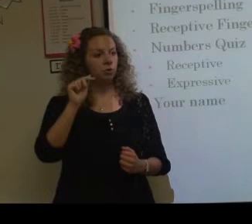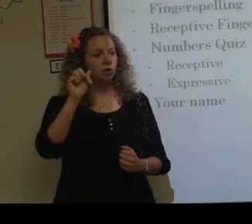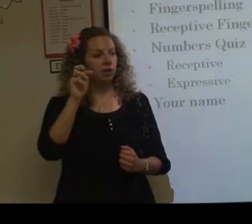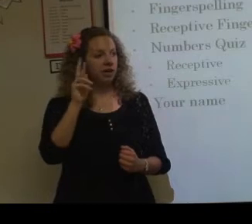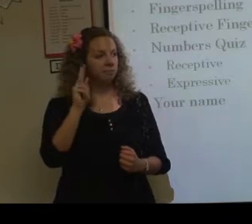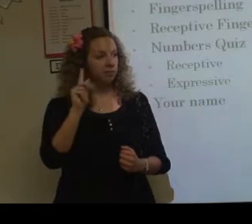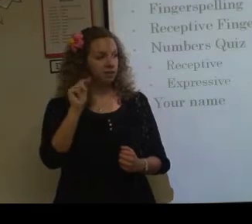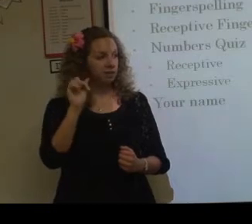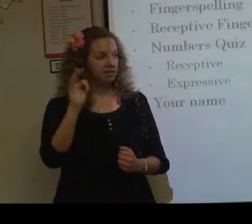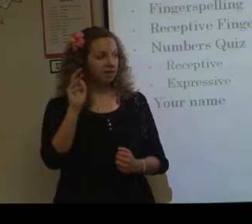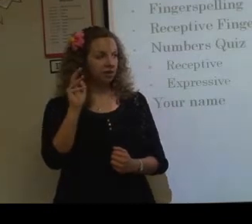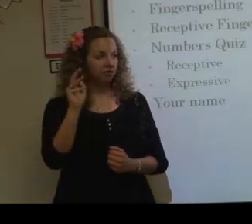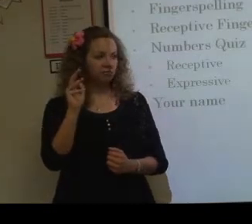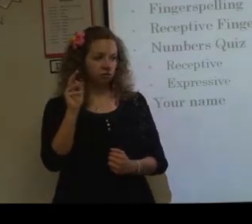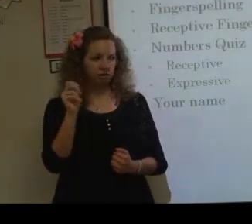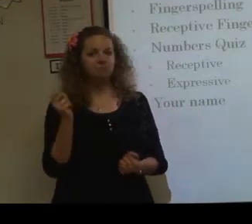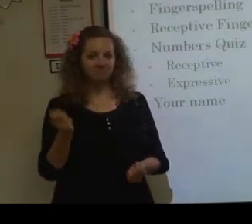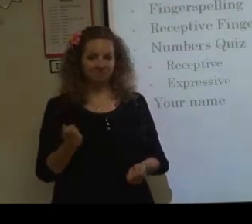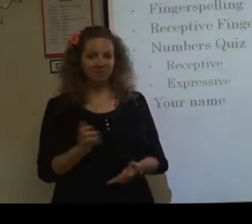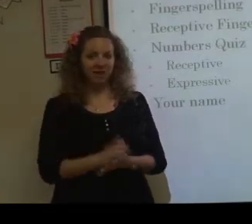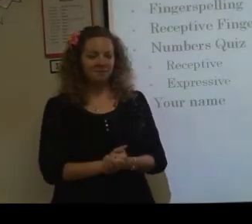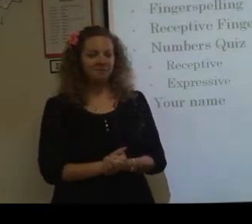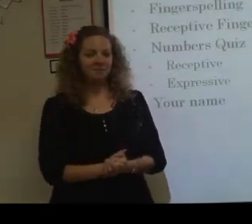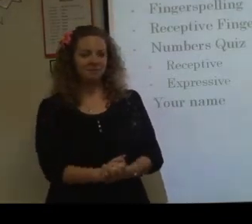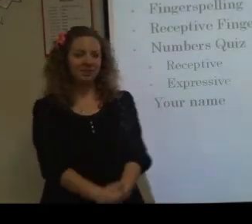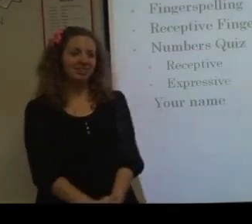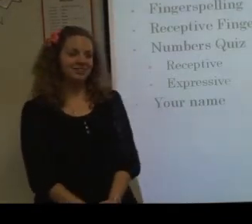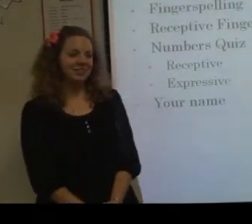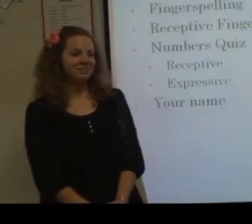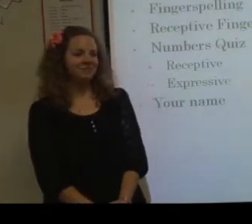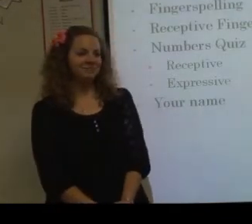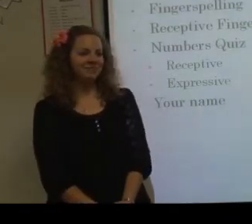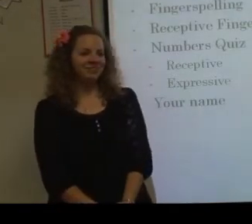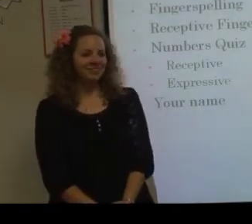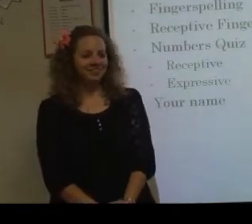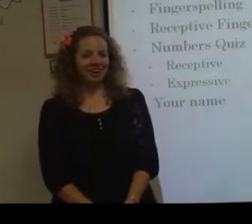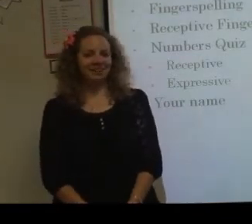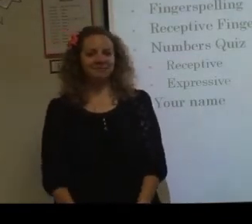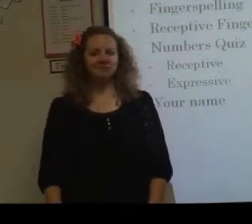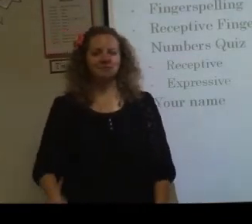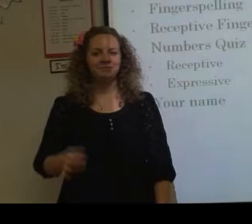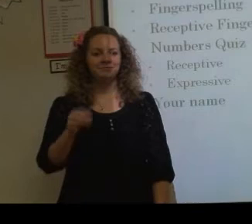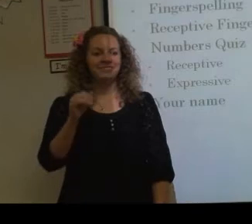more like blending it together. So, okay? You guys ready? Okay.